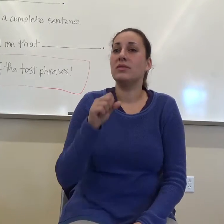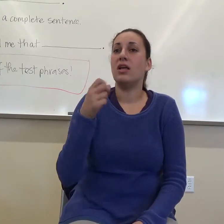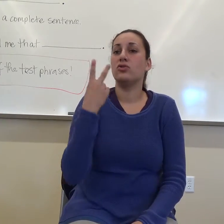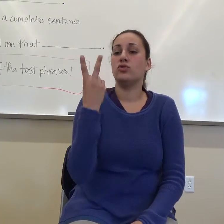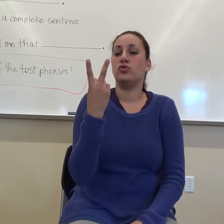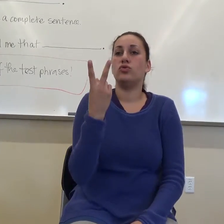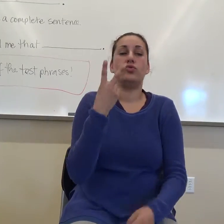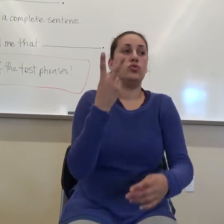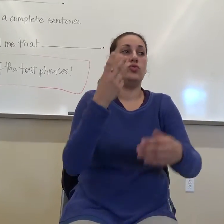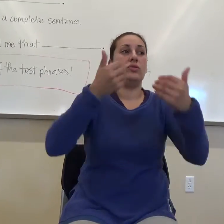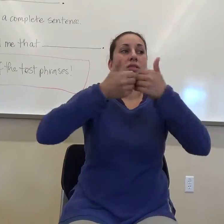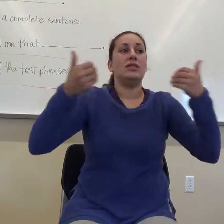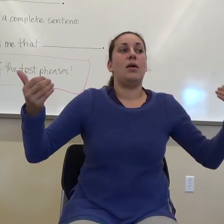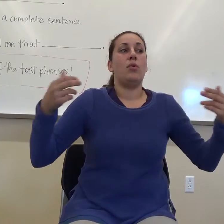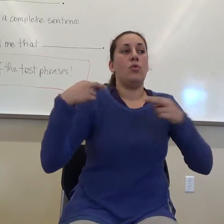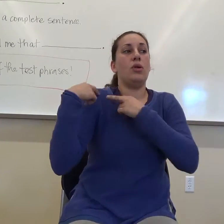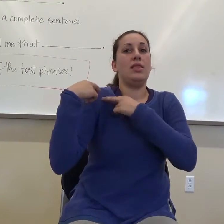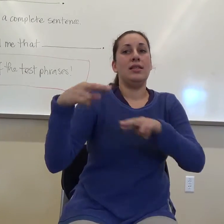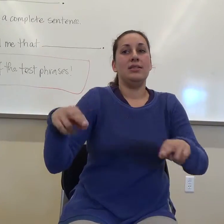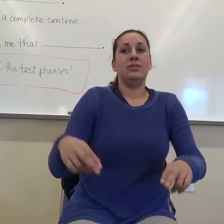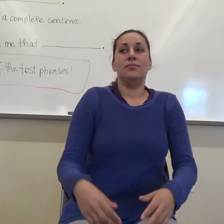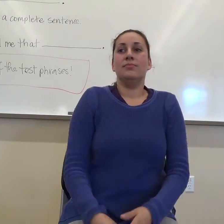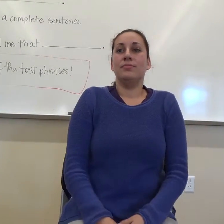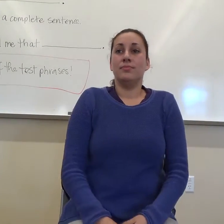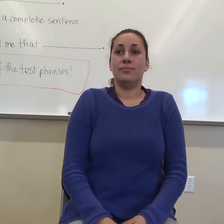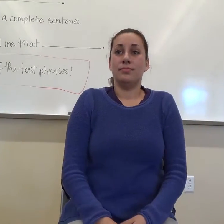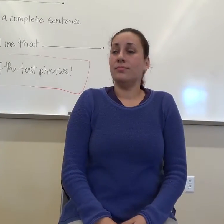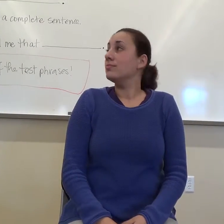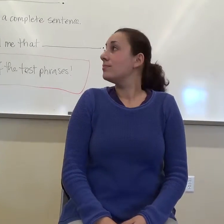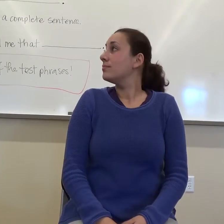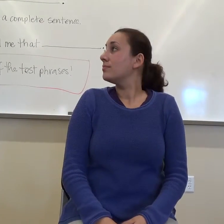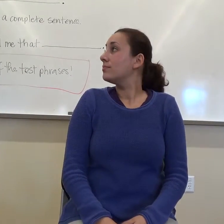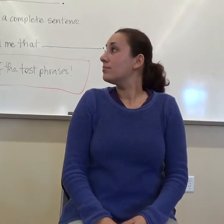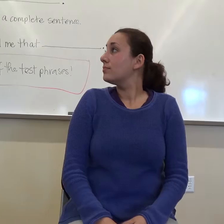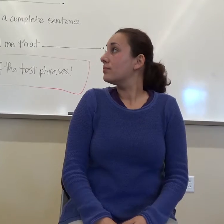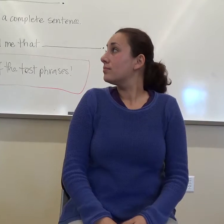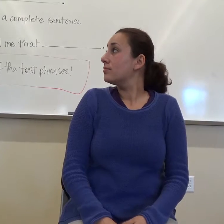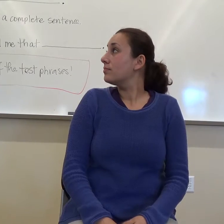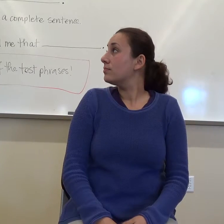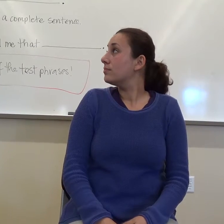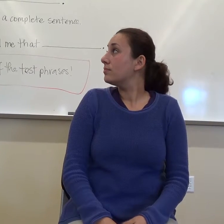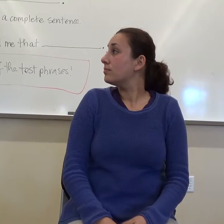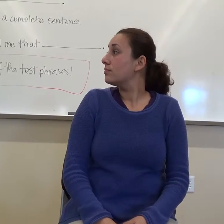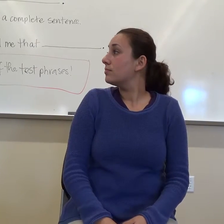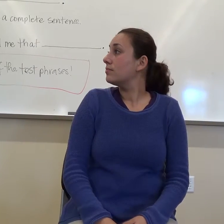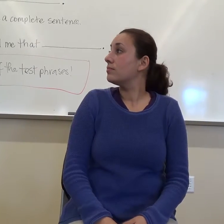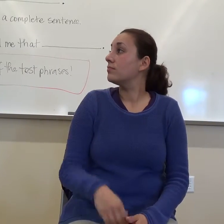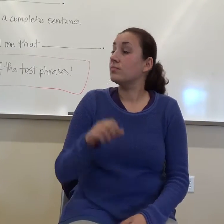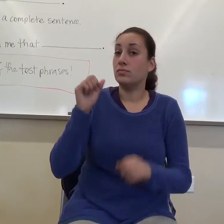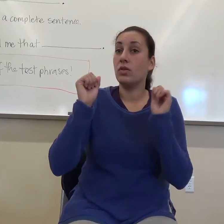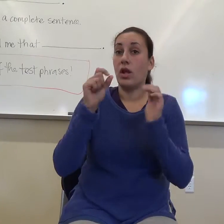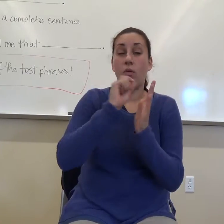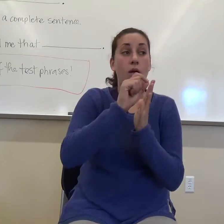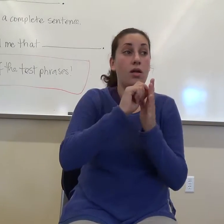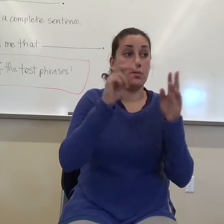Yeah. Okay, does that make sense to people? So you could put that the topic